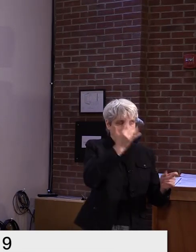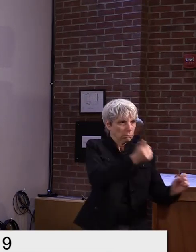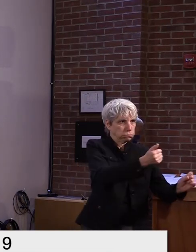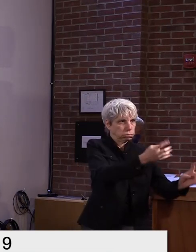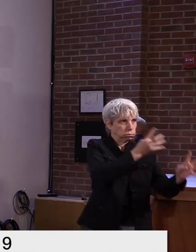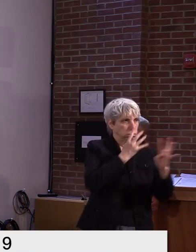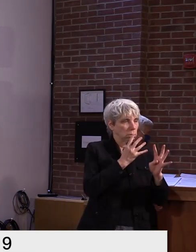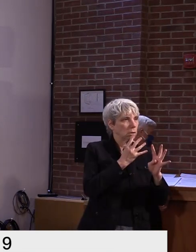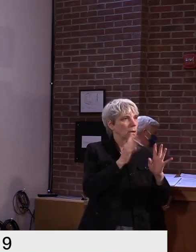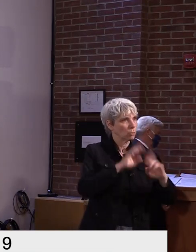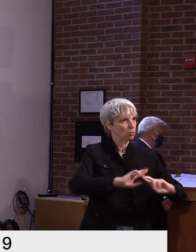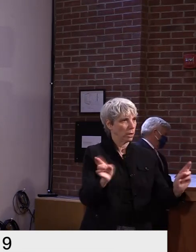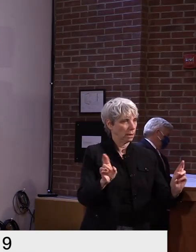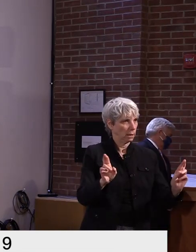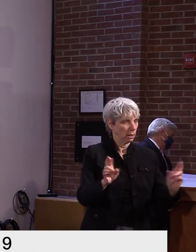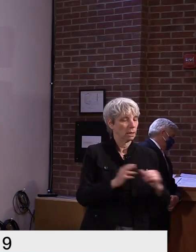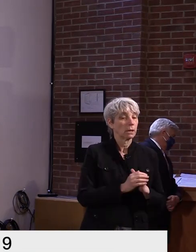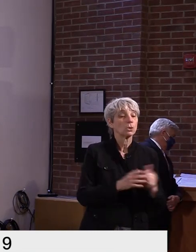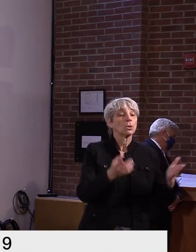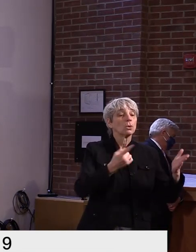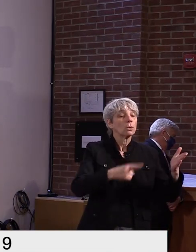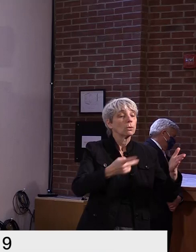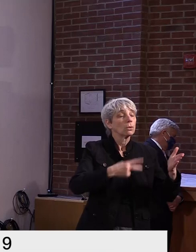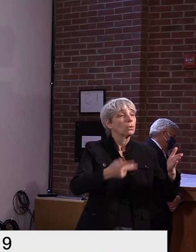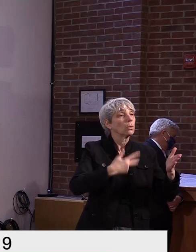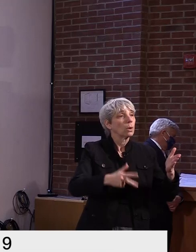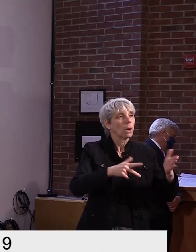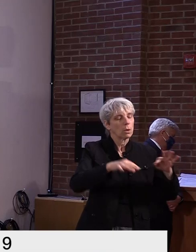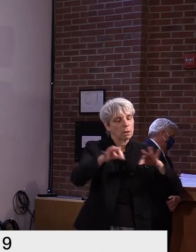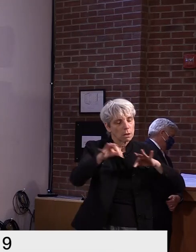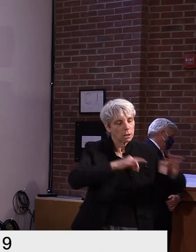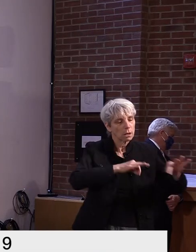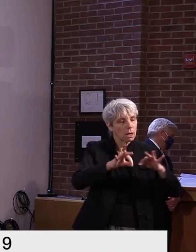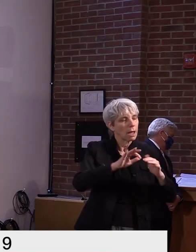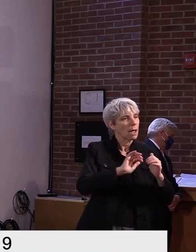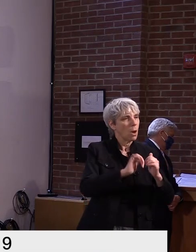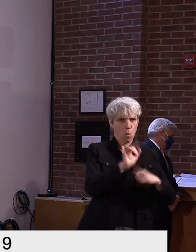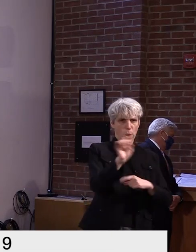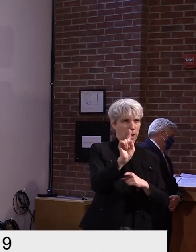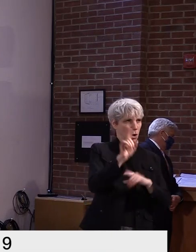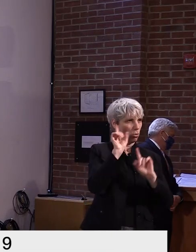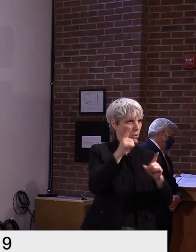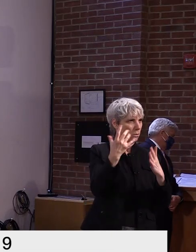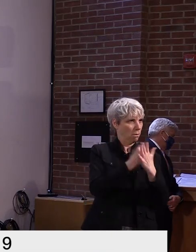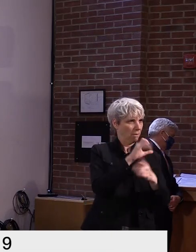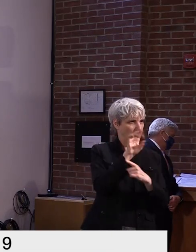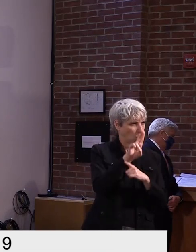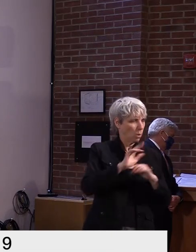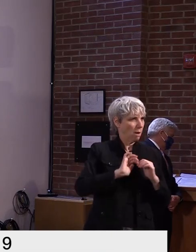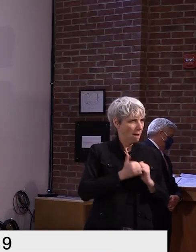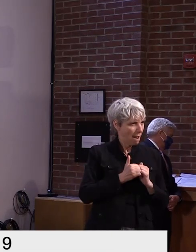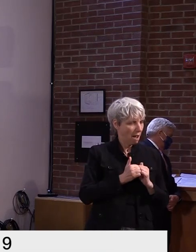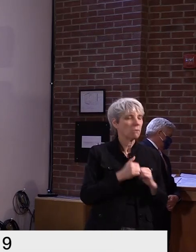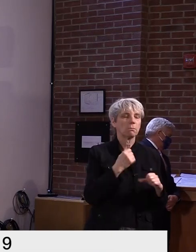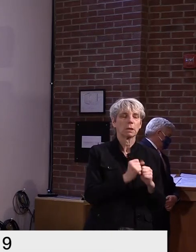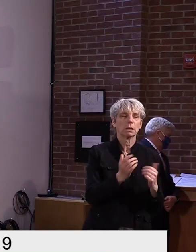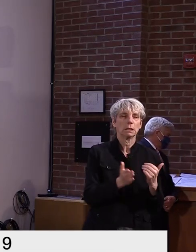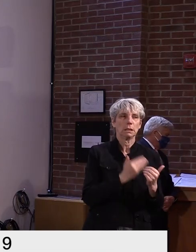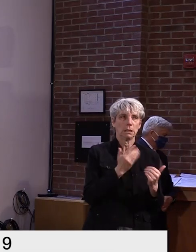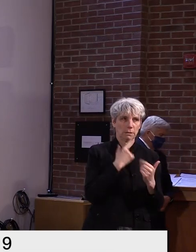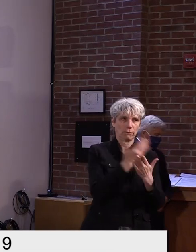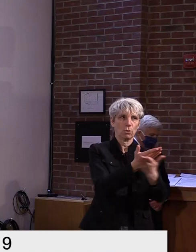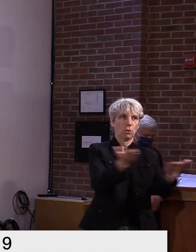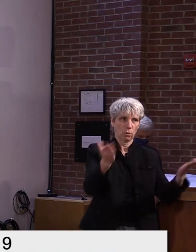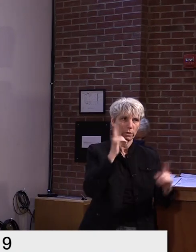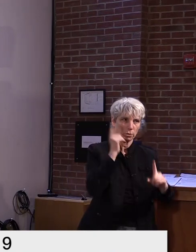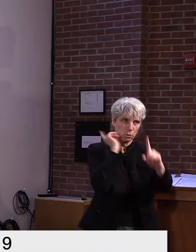weeks our recommendations about how to make it more easy and efficient for everyone to get the vaccine, as that will be a primary part of